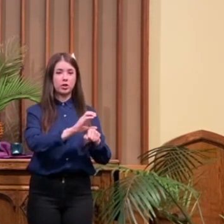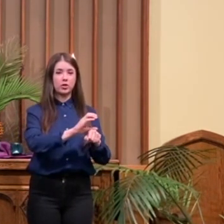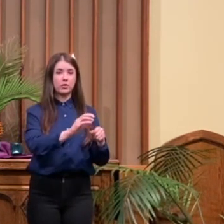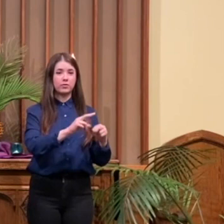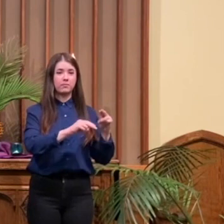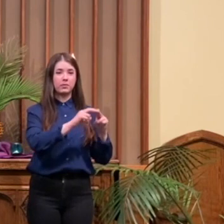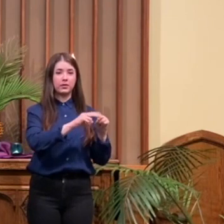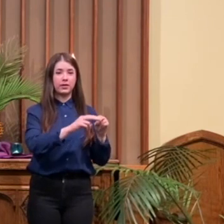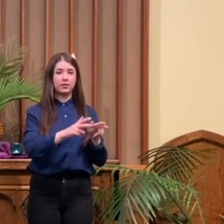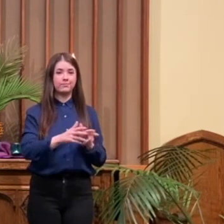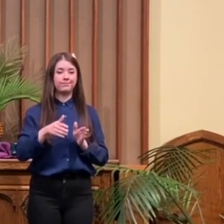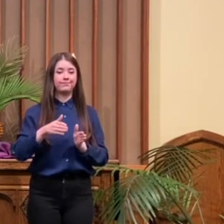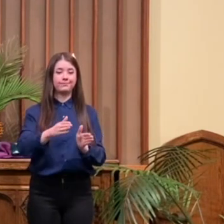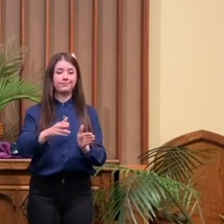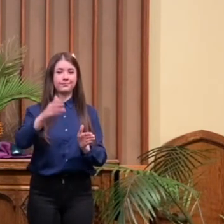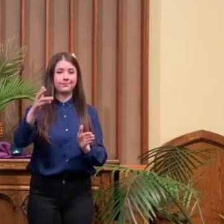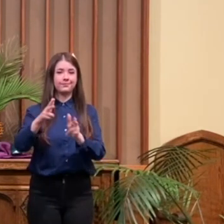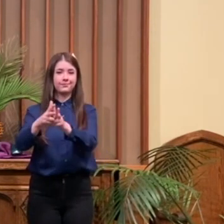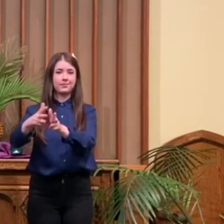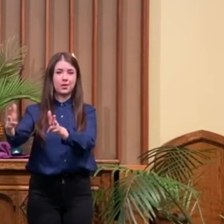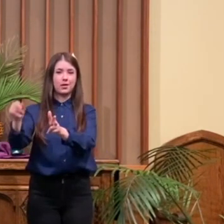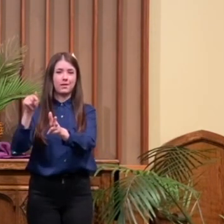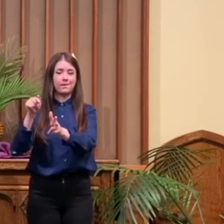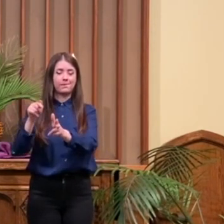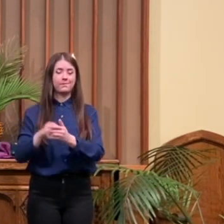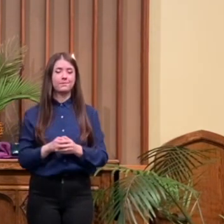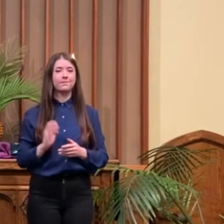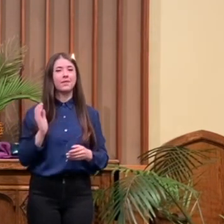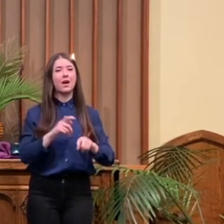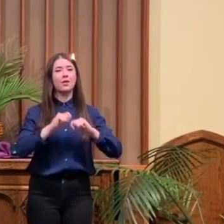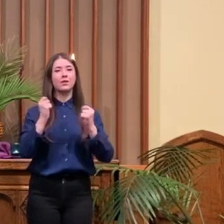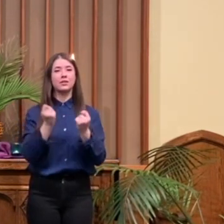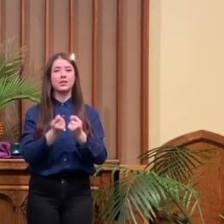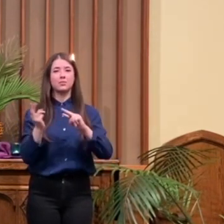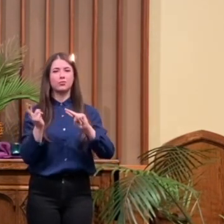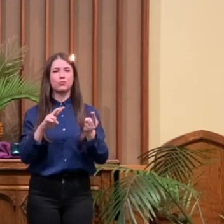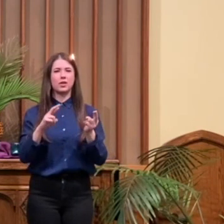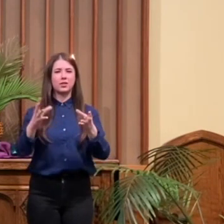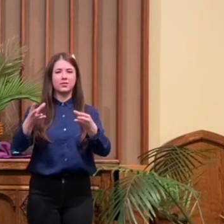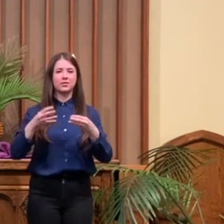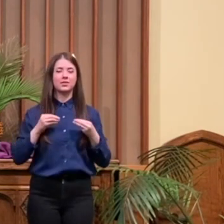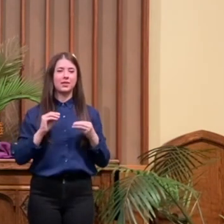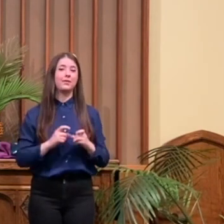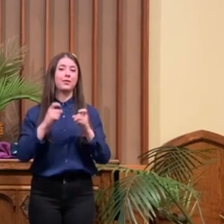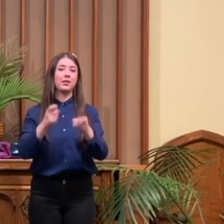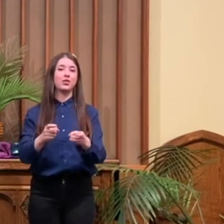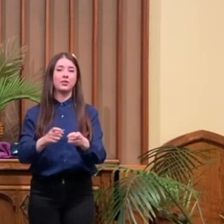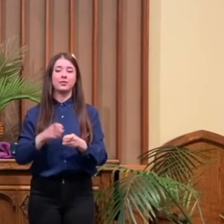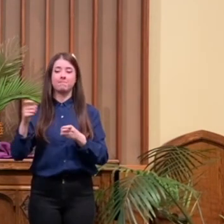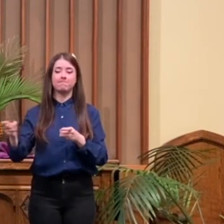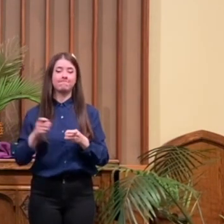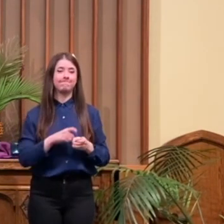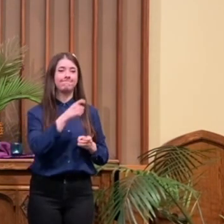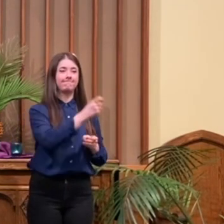the church building. Our team of volunteers will be there ready to receive your donations and transport them to